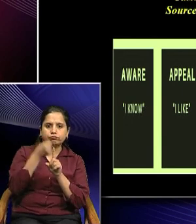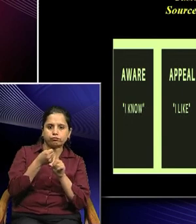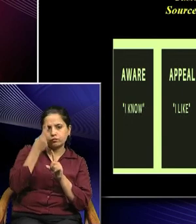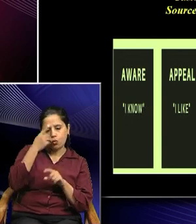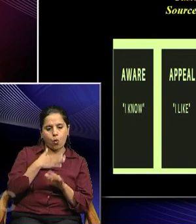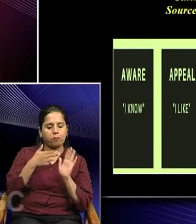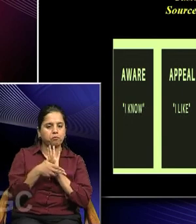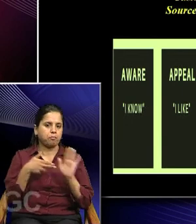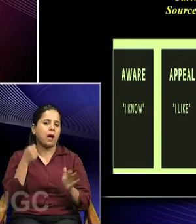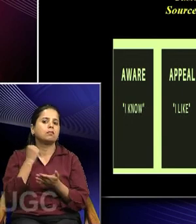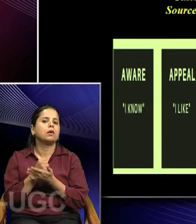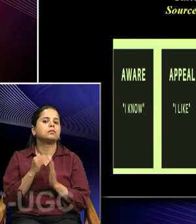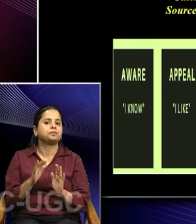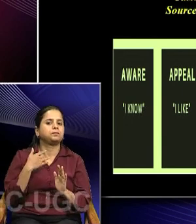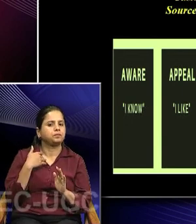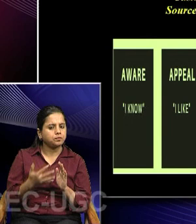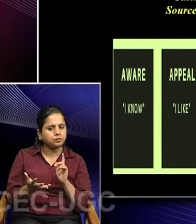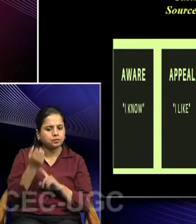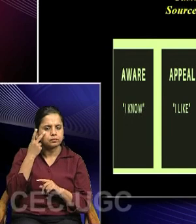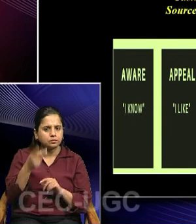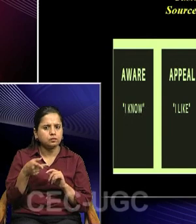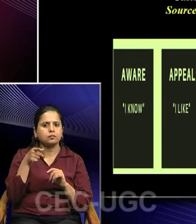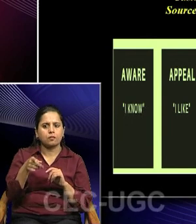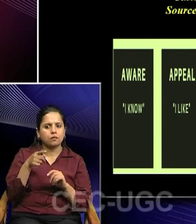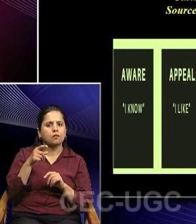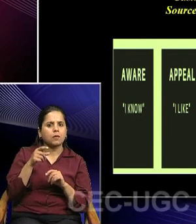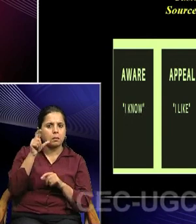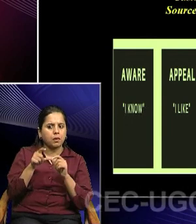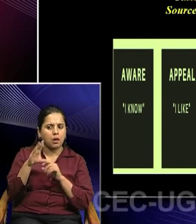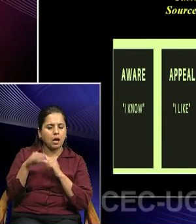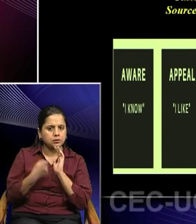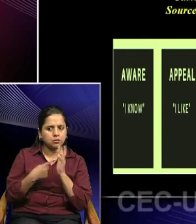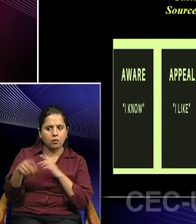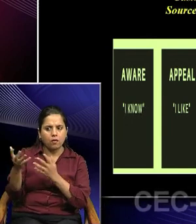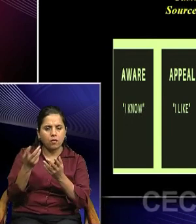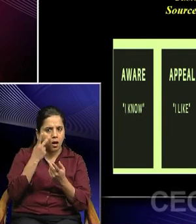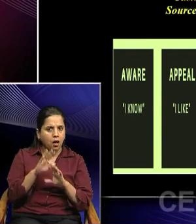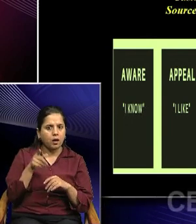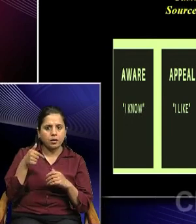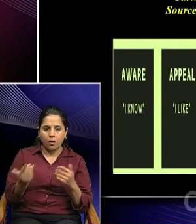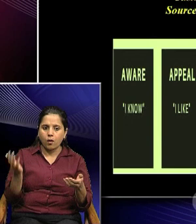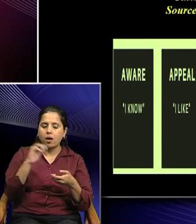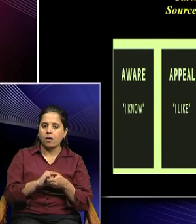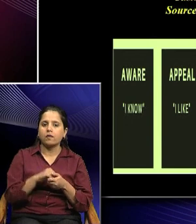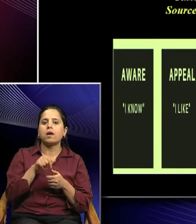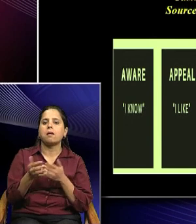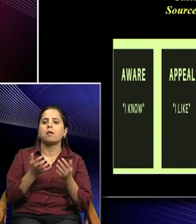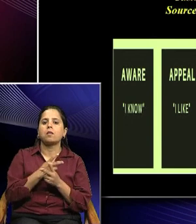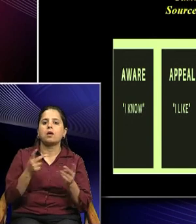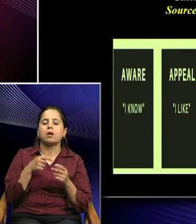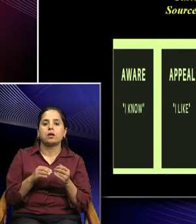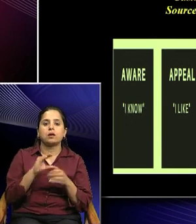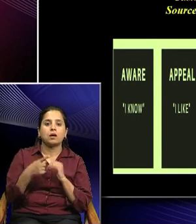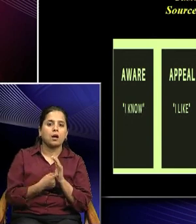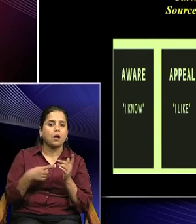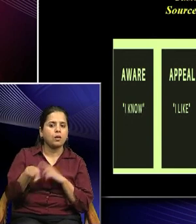brand, that we are finding customers as our advocate. And nowadays we talk about affiliate marketing, where the customers,